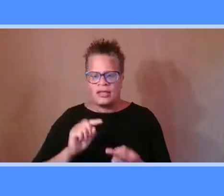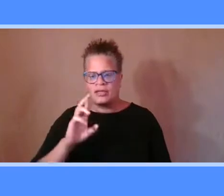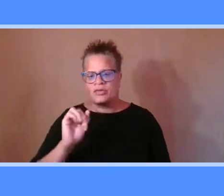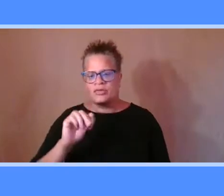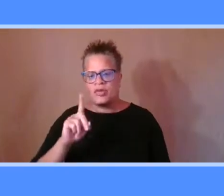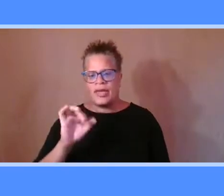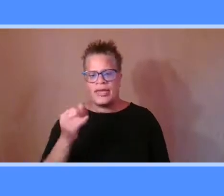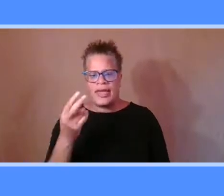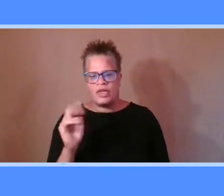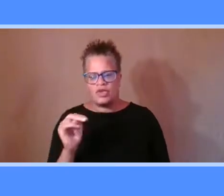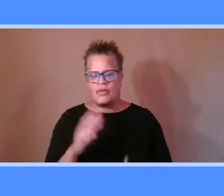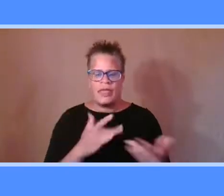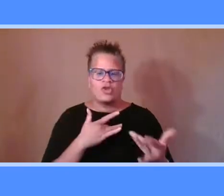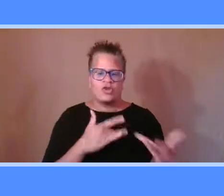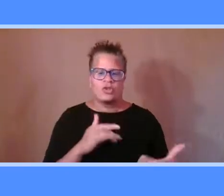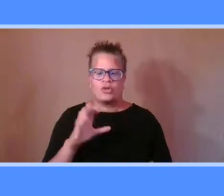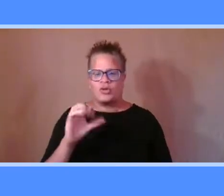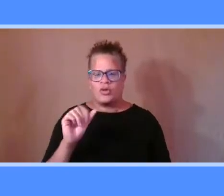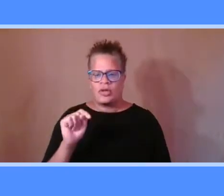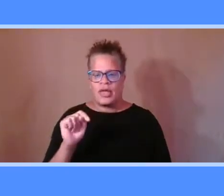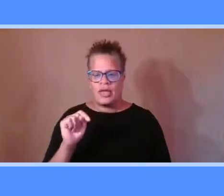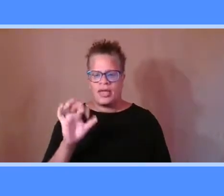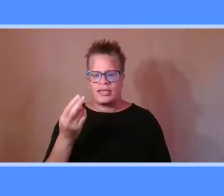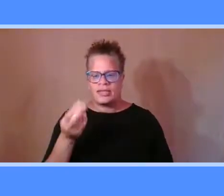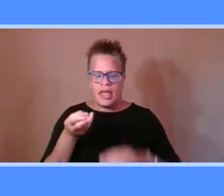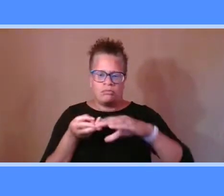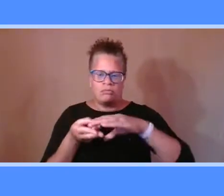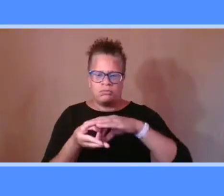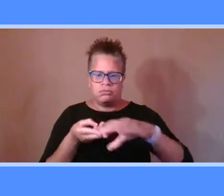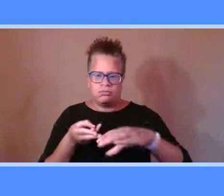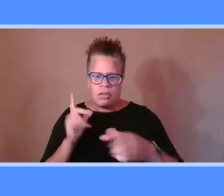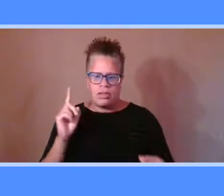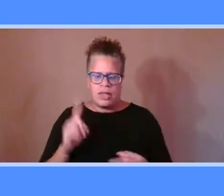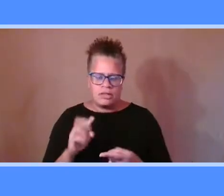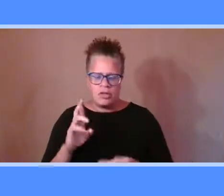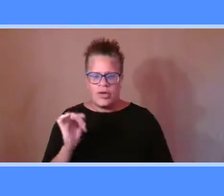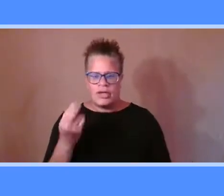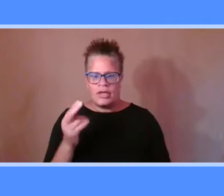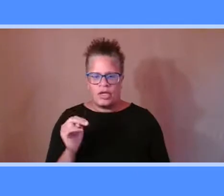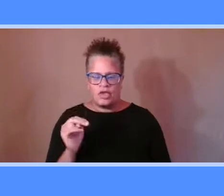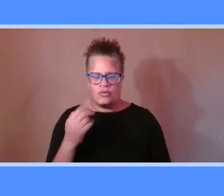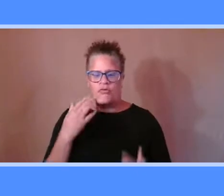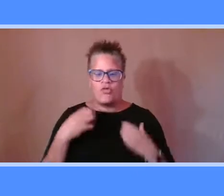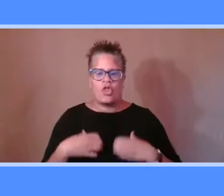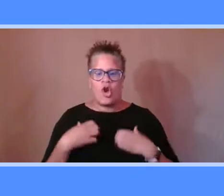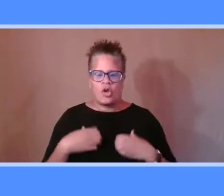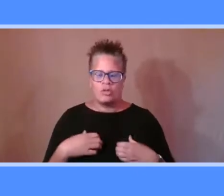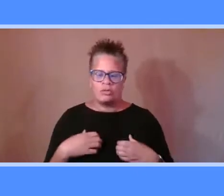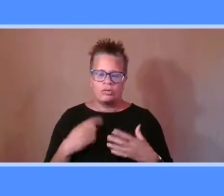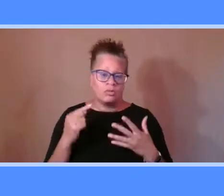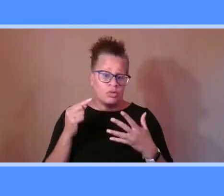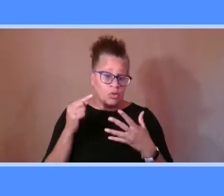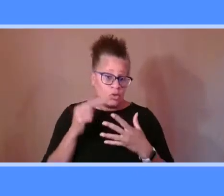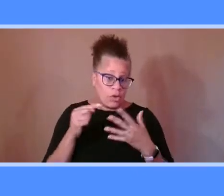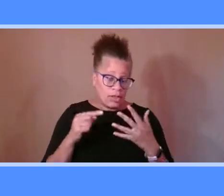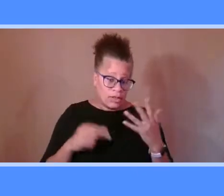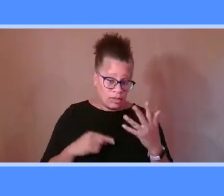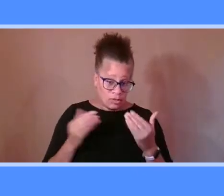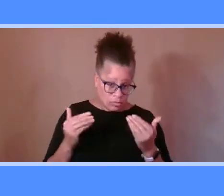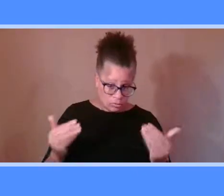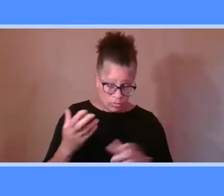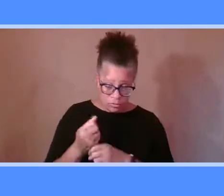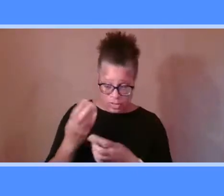your typical CAT scan. And some of the criteria that you have to have in order to get screened for